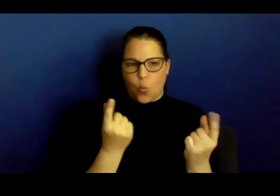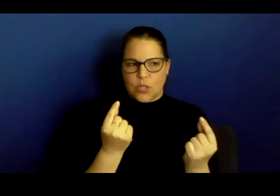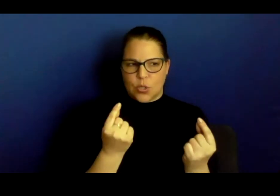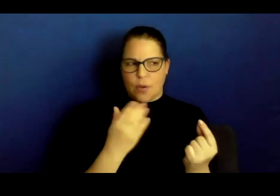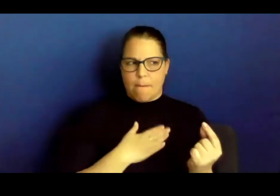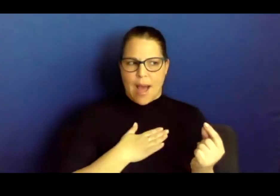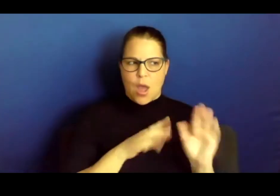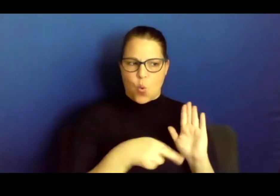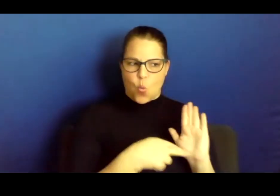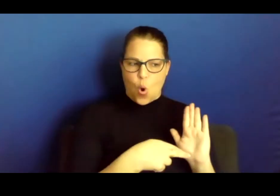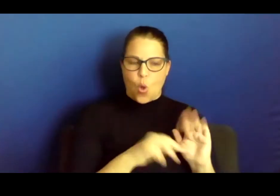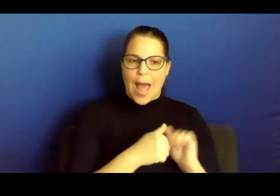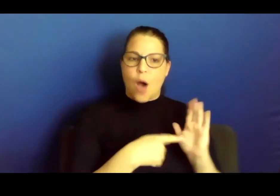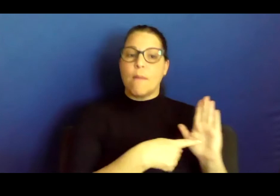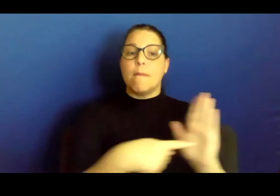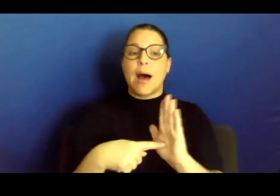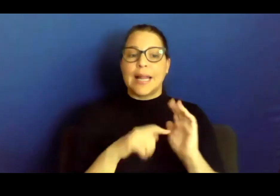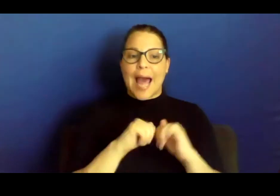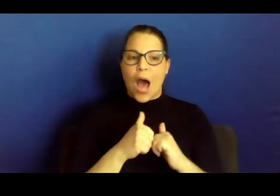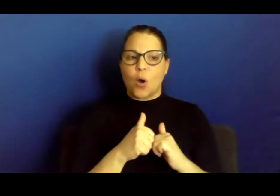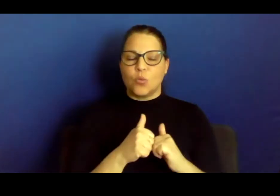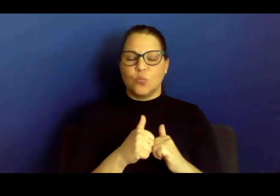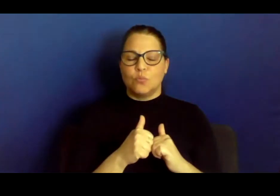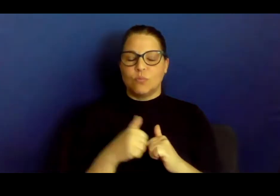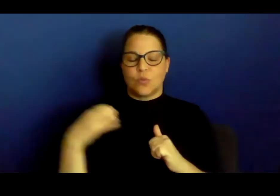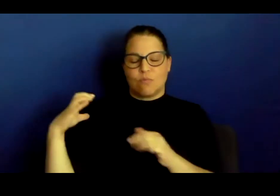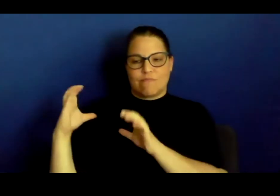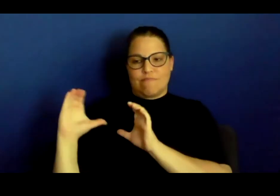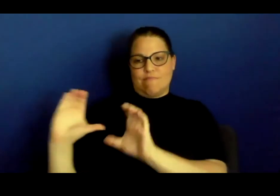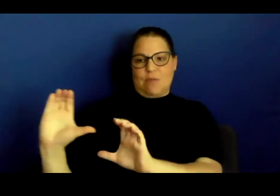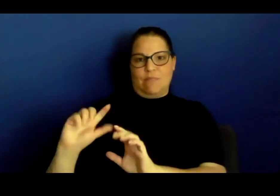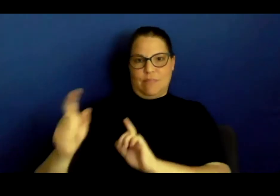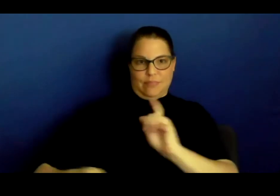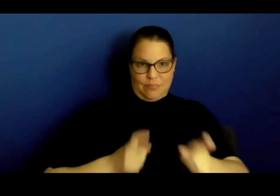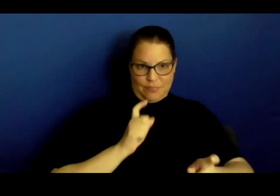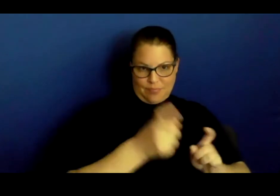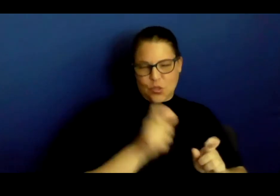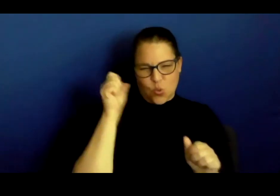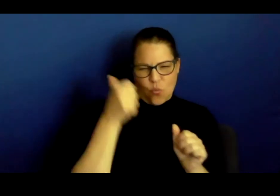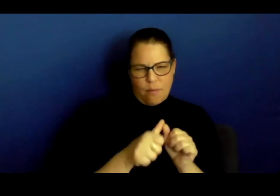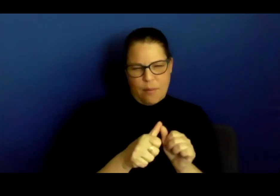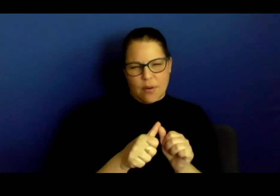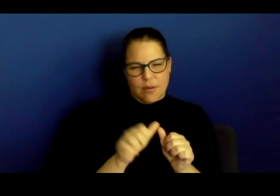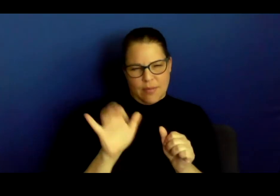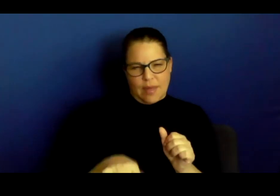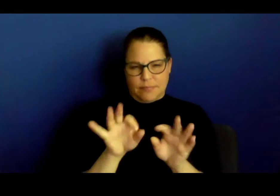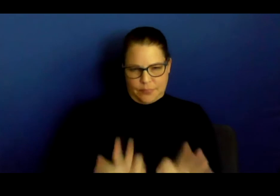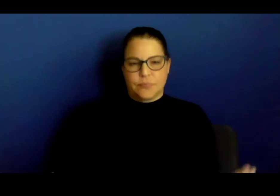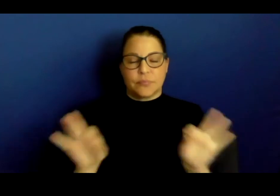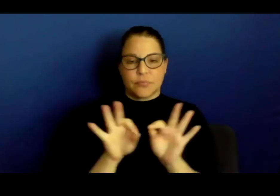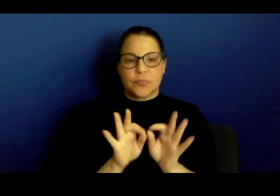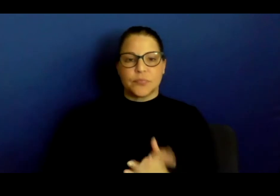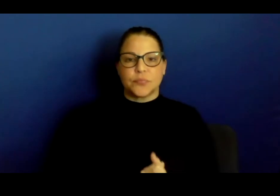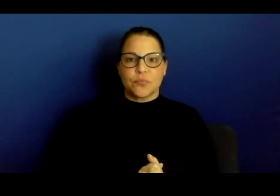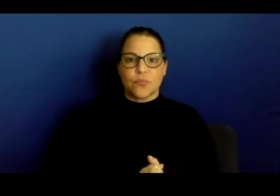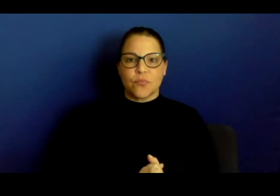our identity, what are we modeling, how are we going to divide and conquer? So remember to do that. And then I